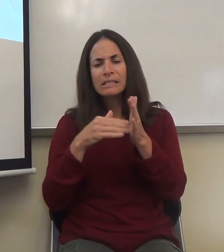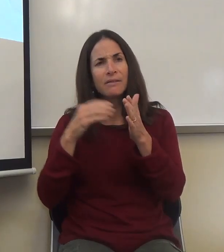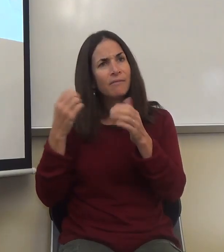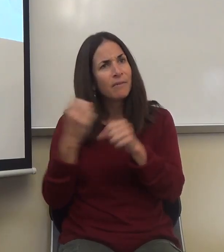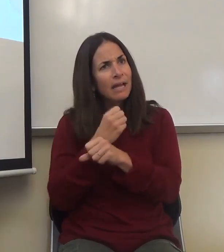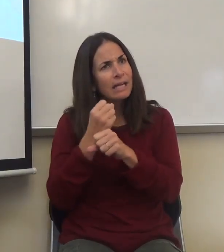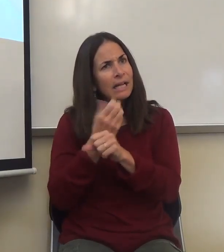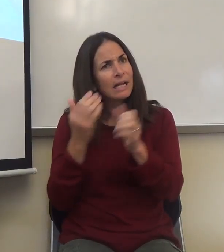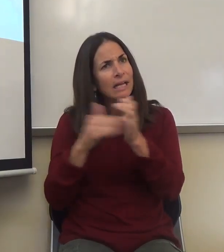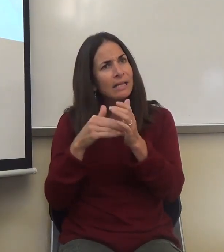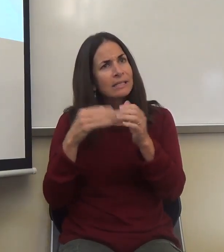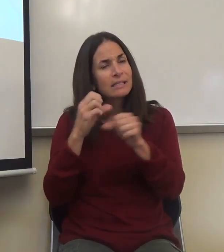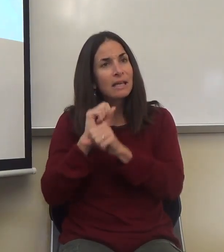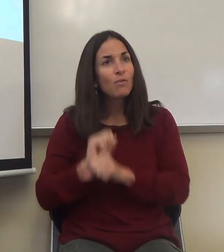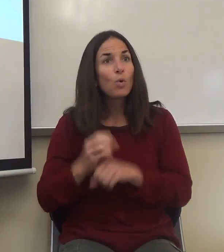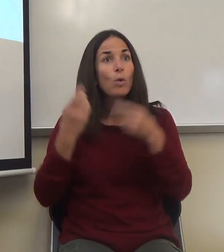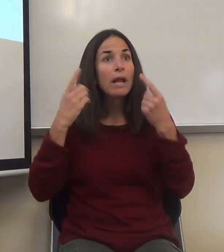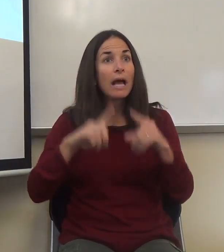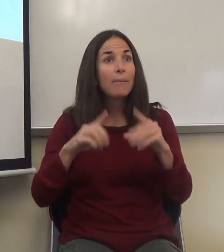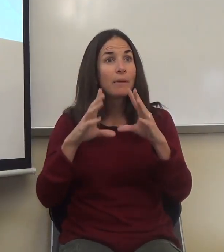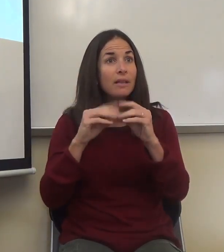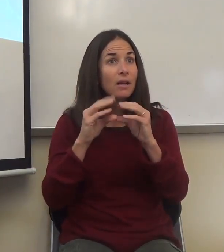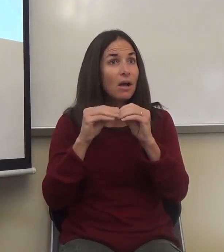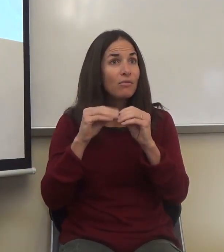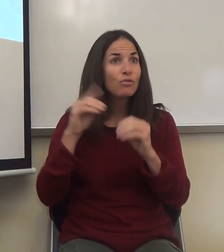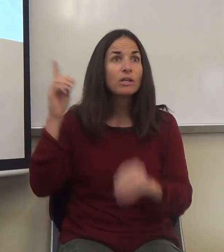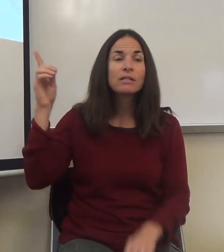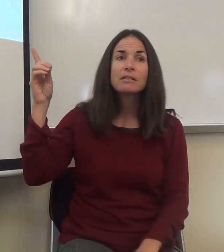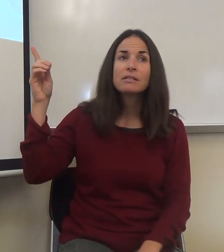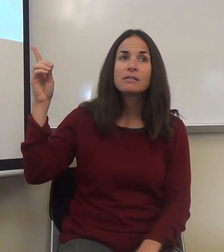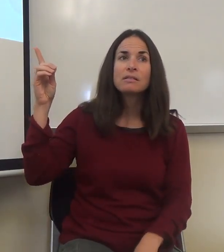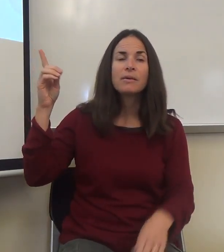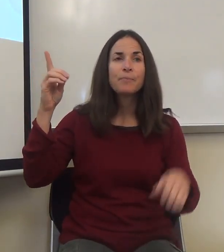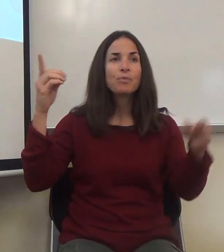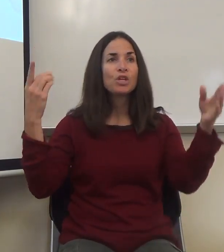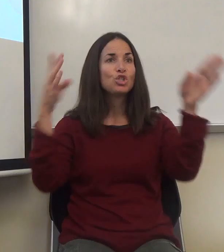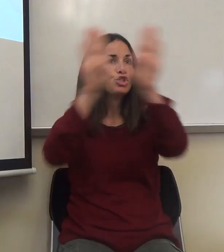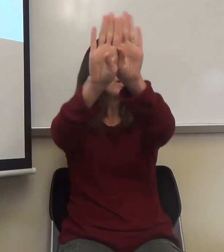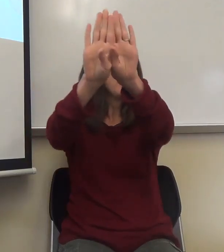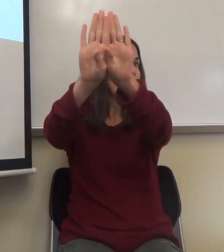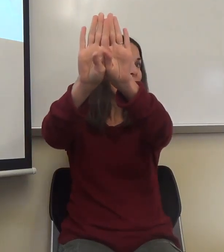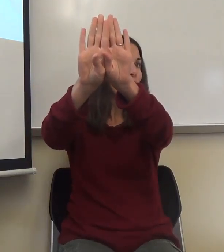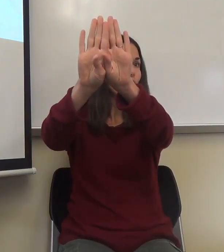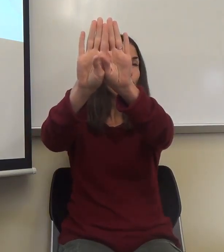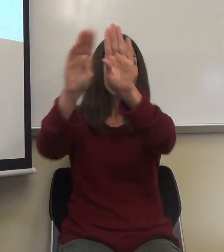on the abolition of slavery, and what happened to them?